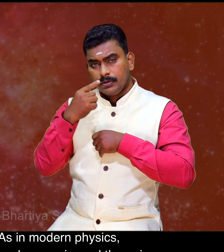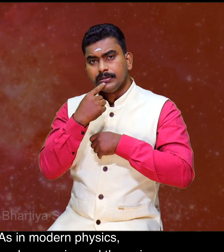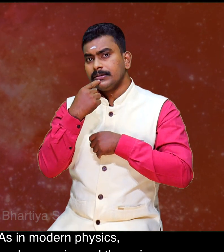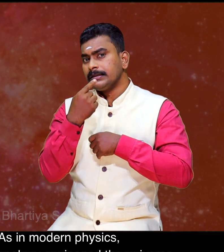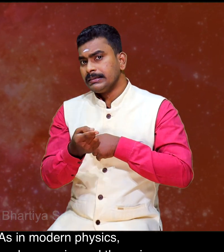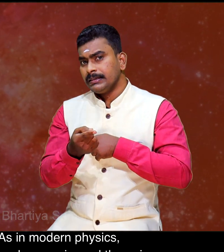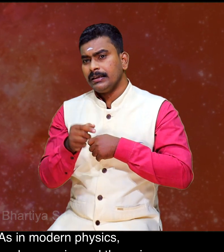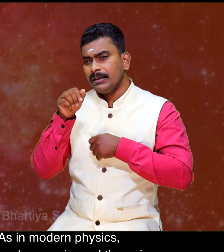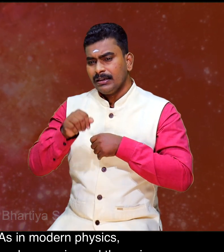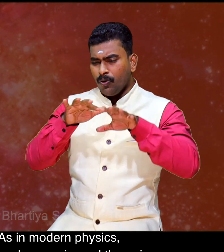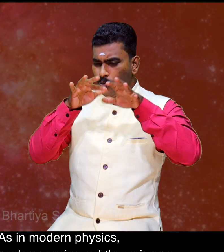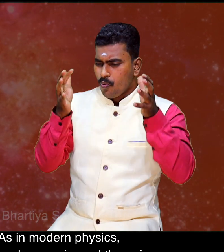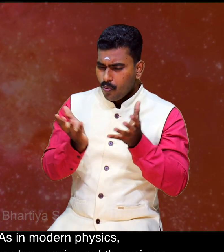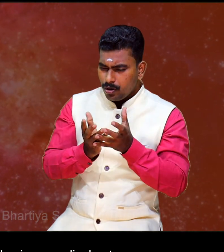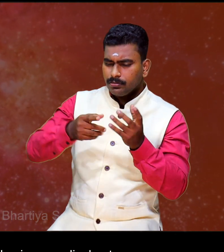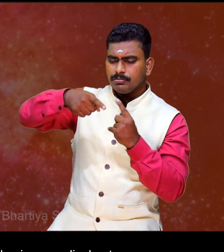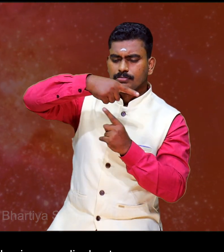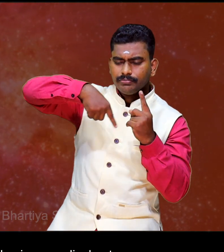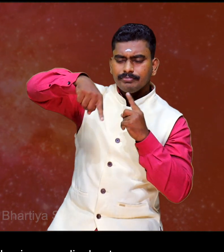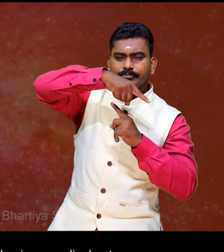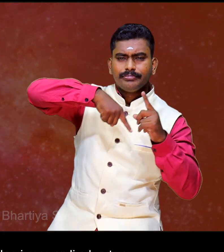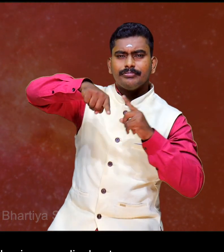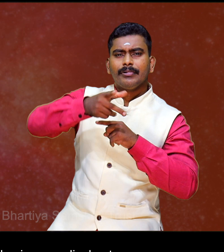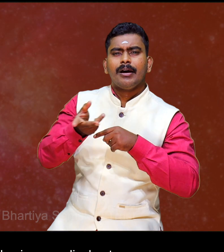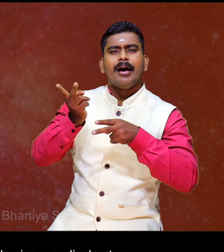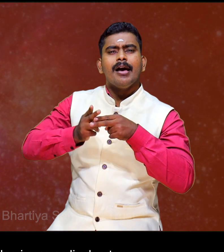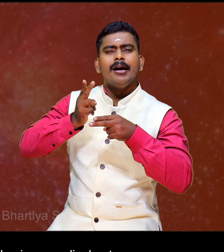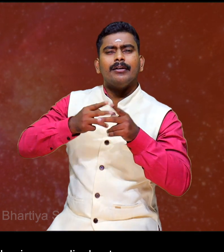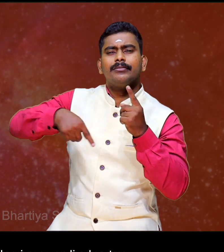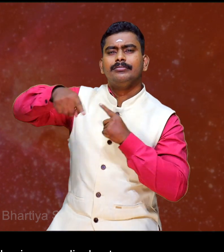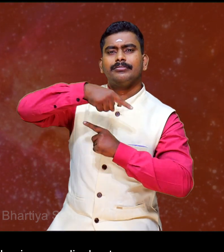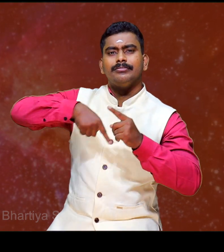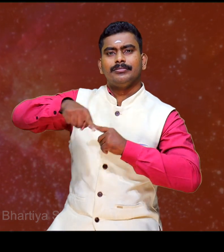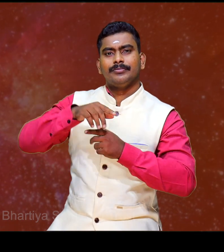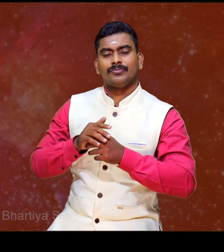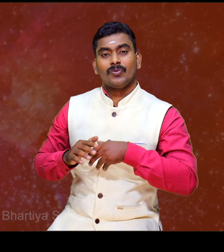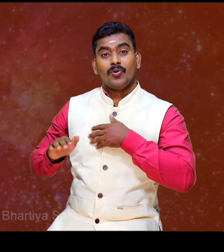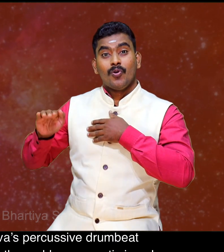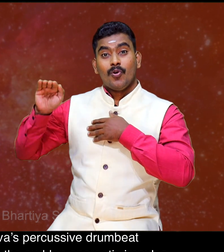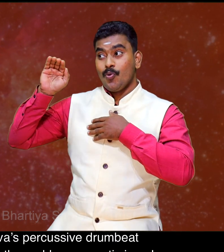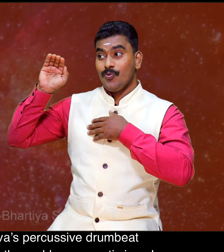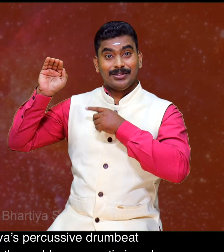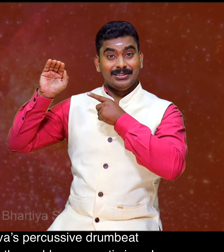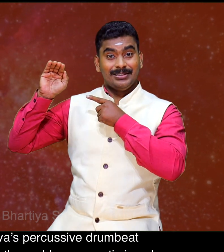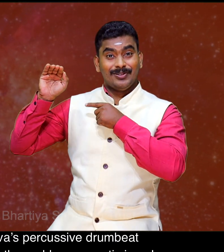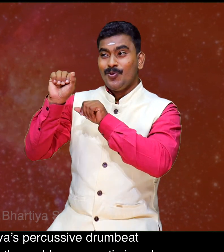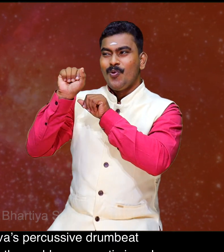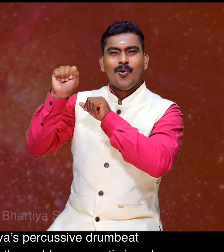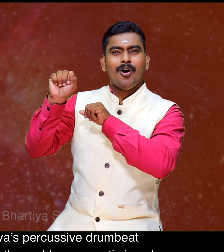cosmology envisaged the universe as having a cyclical nature. Lord Shiva's percussion